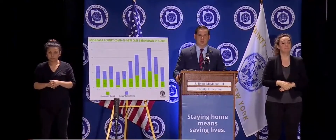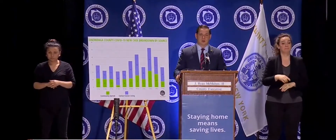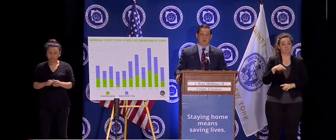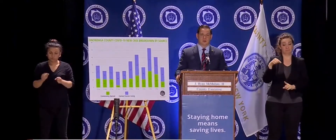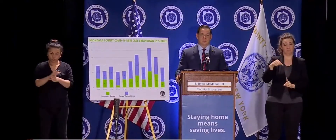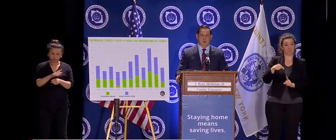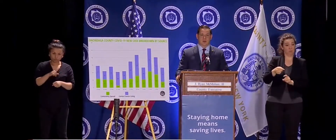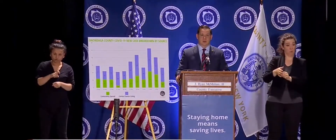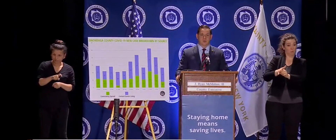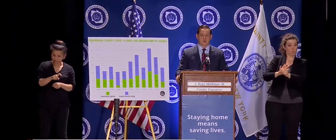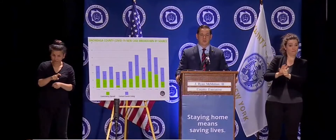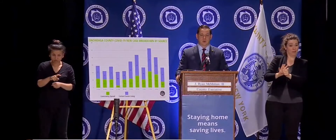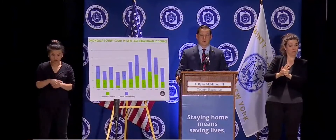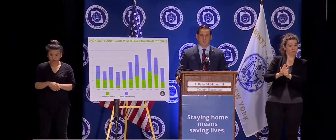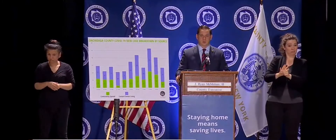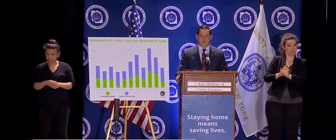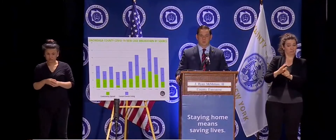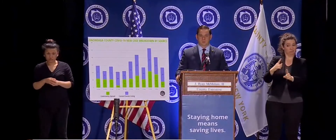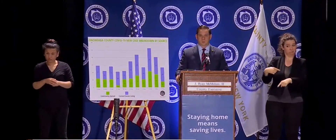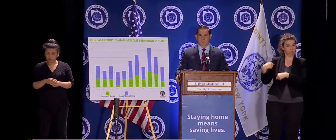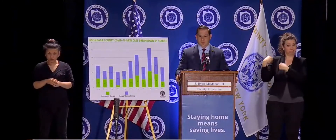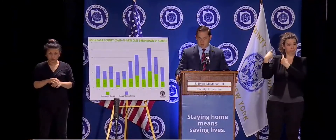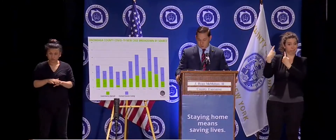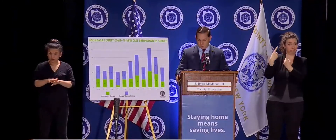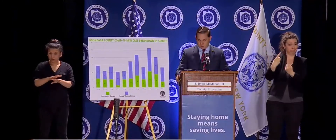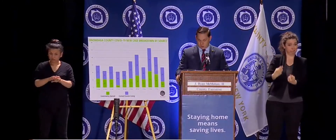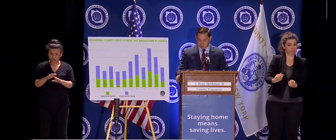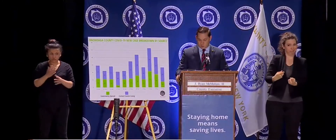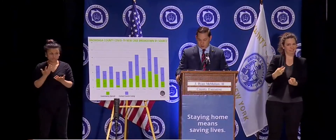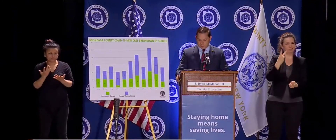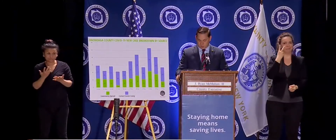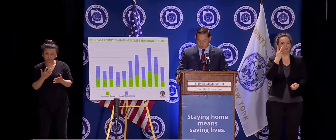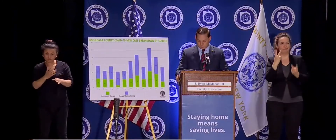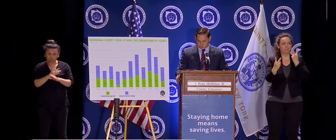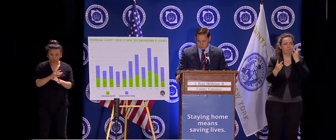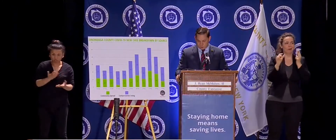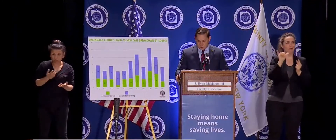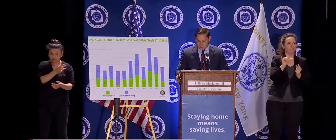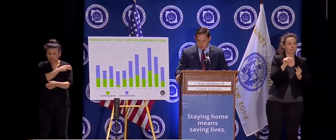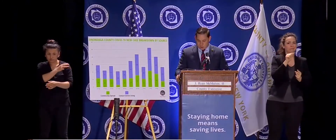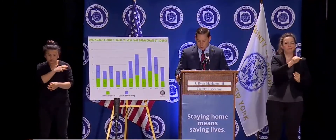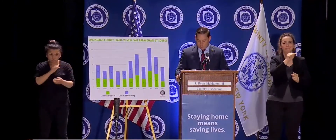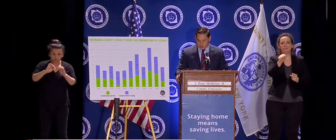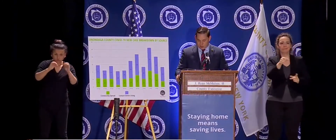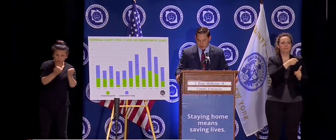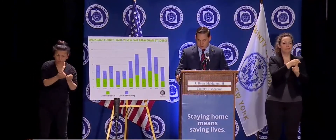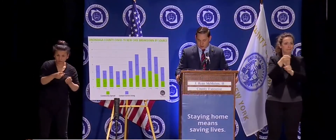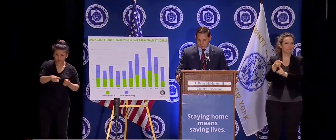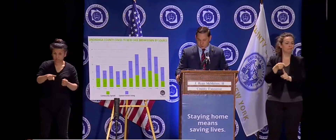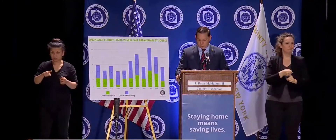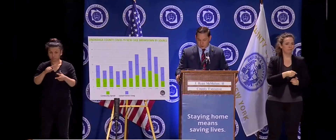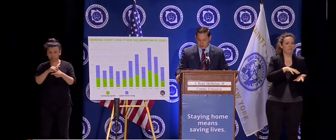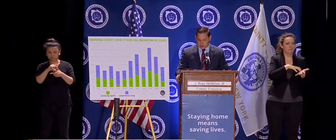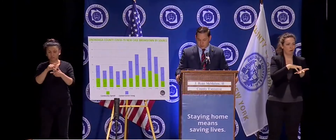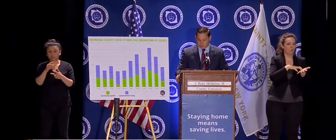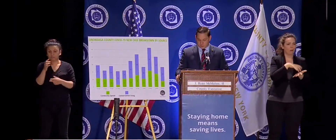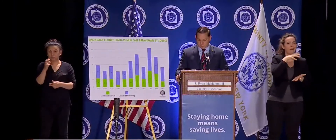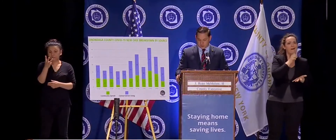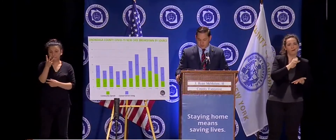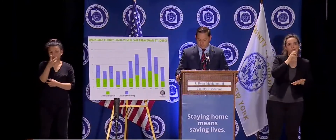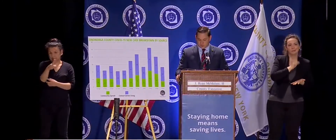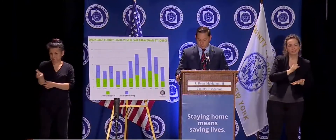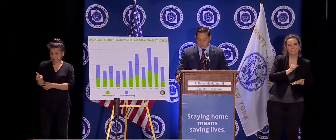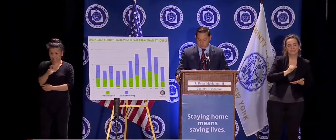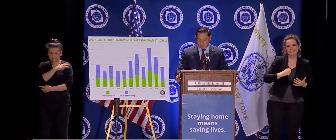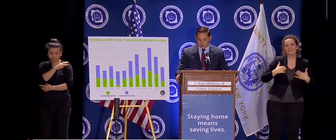to our communities who are vulnerable, and we have lost more neighbors. We have had 3 neighbors